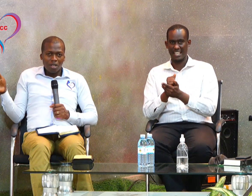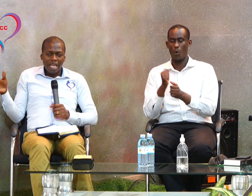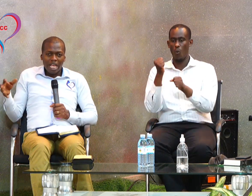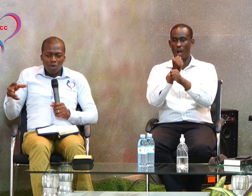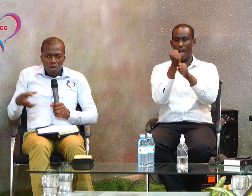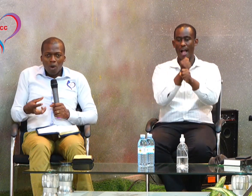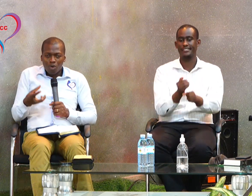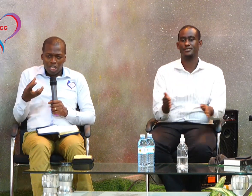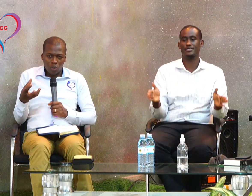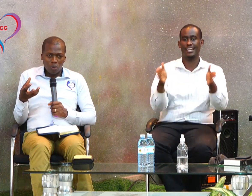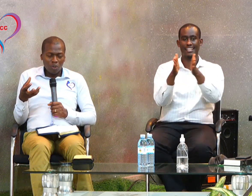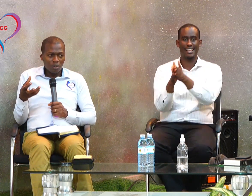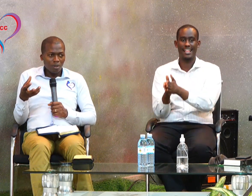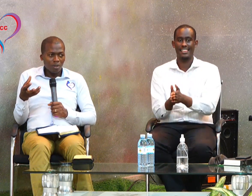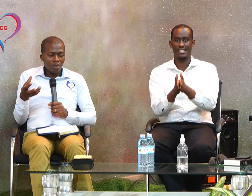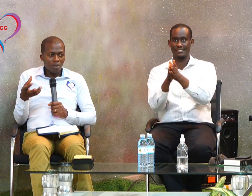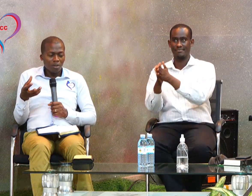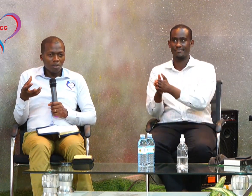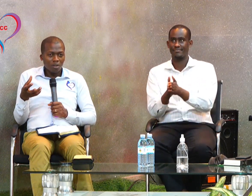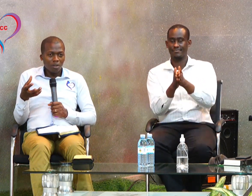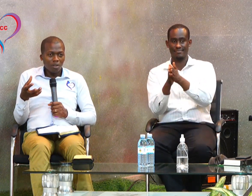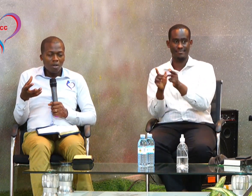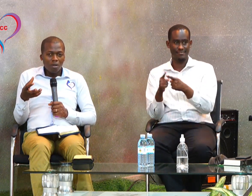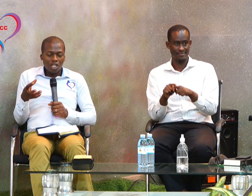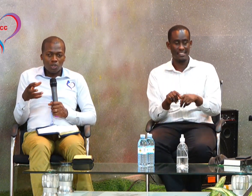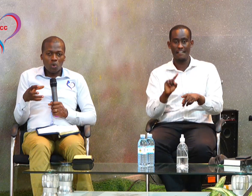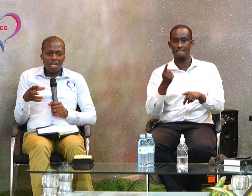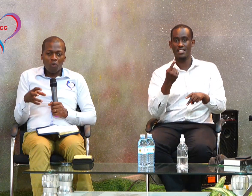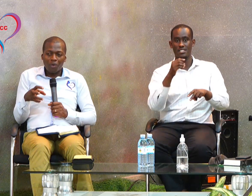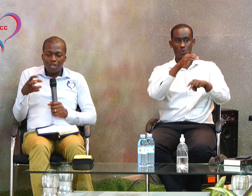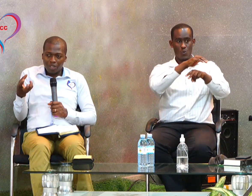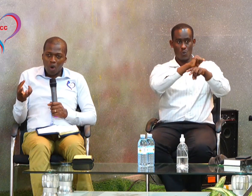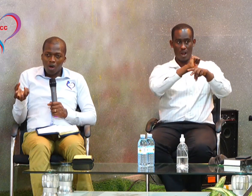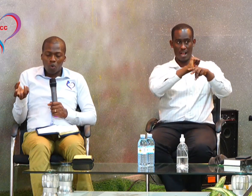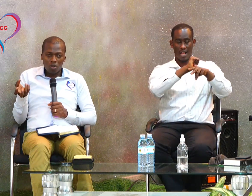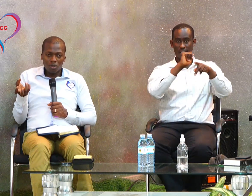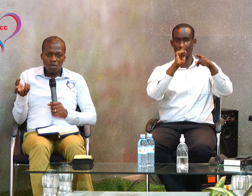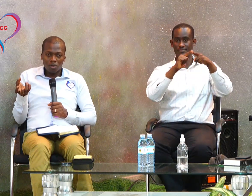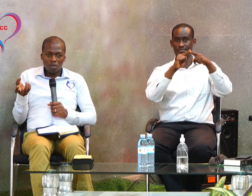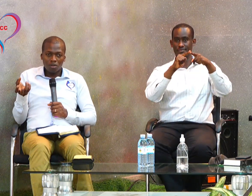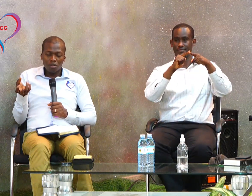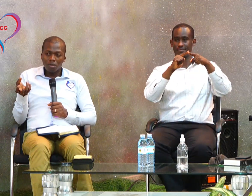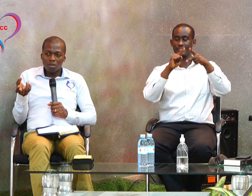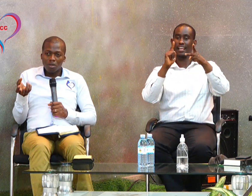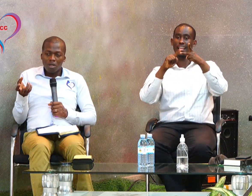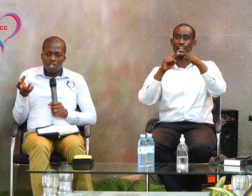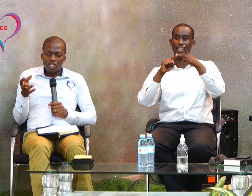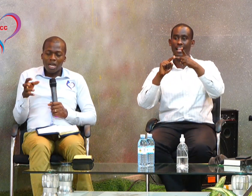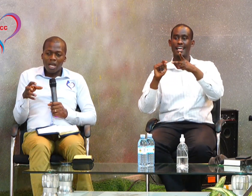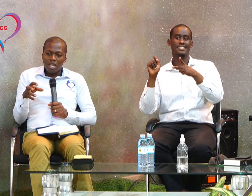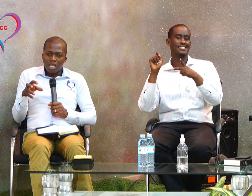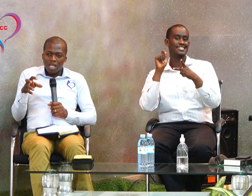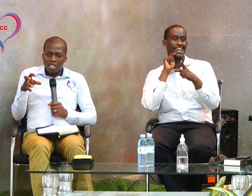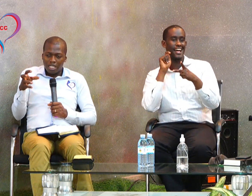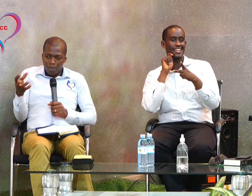it. Naye nga bikola wamu nakyo. The first word is calling. Ekisookera kwe kuyitibwako. Another word is talents.